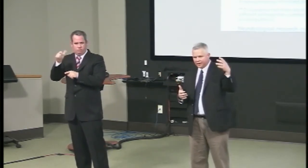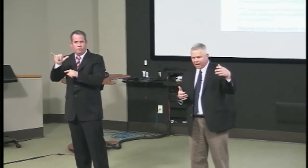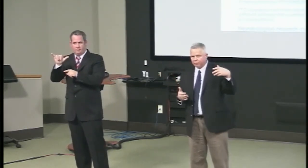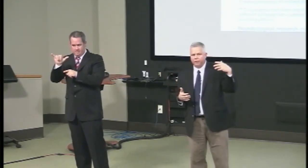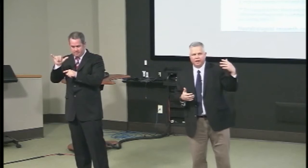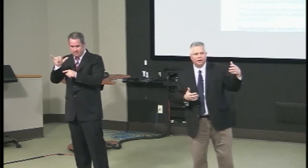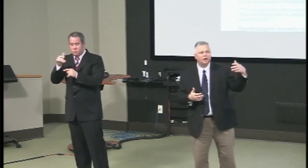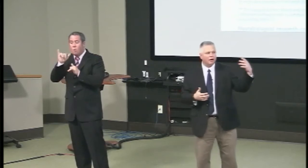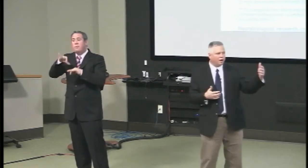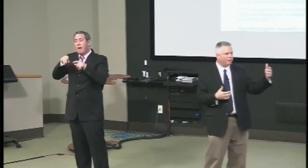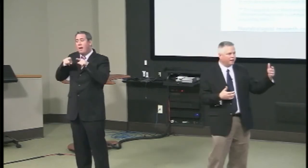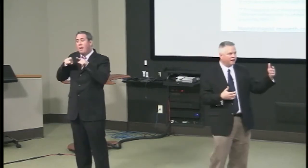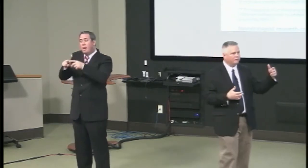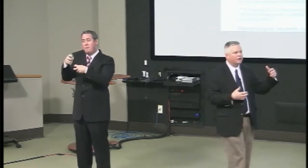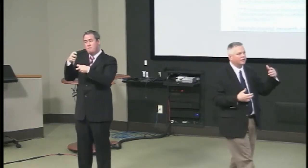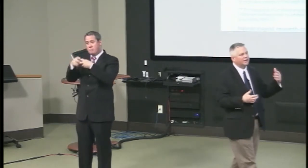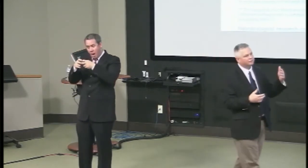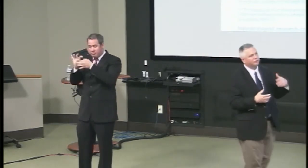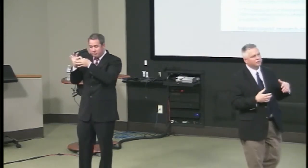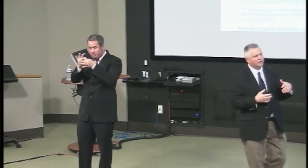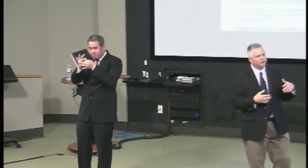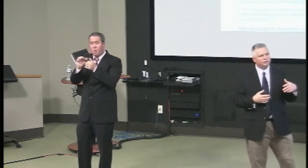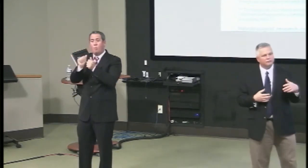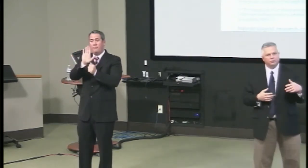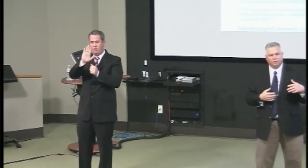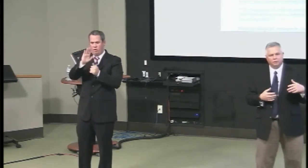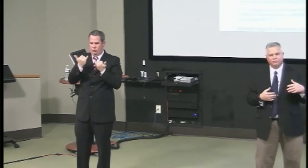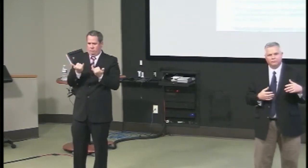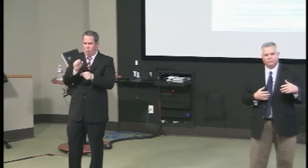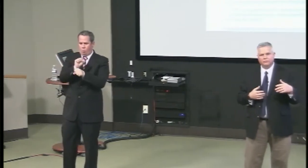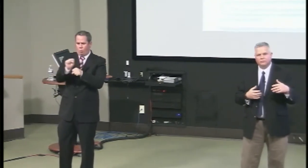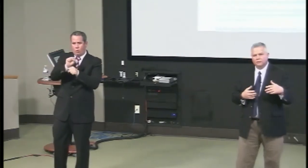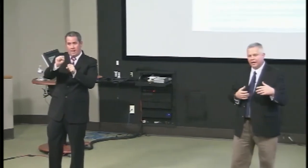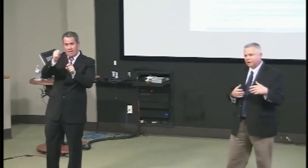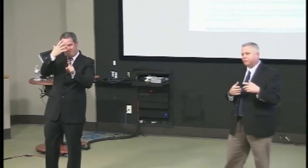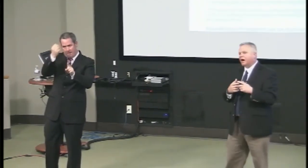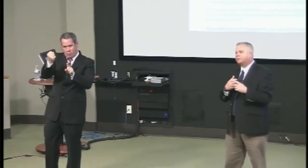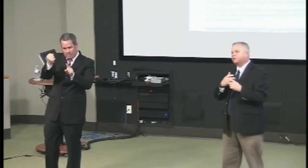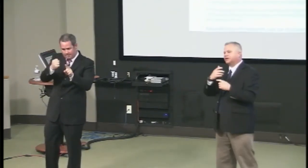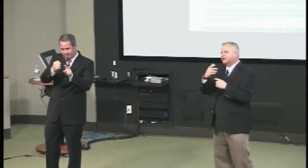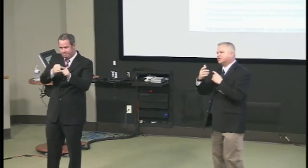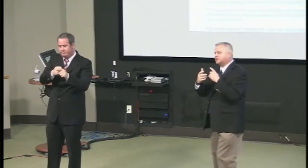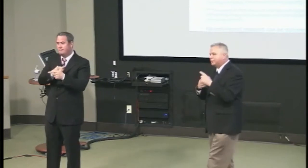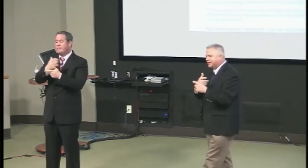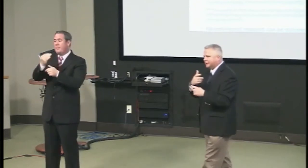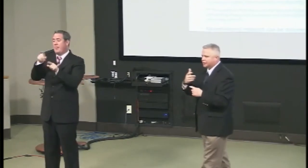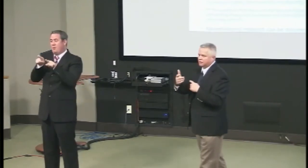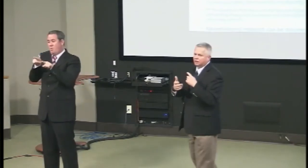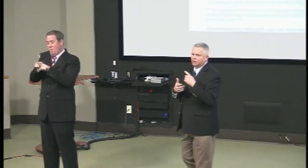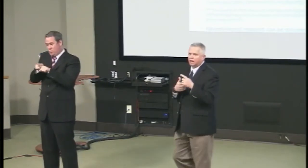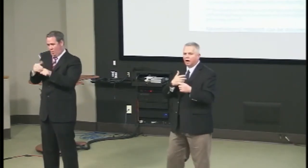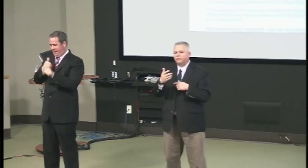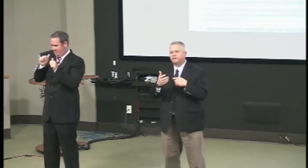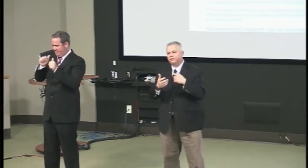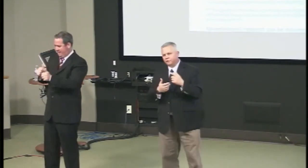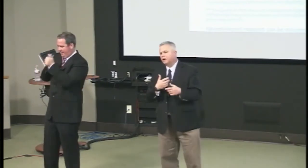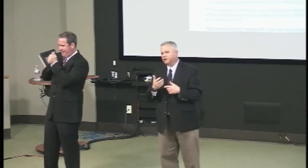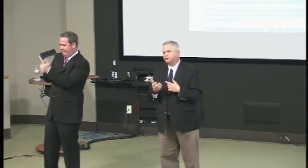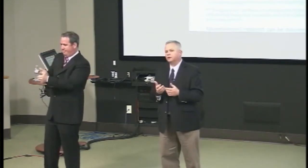things and operating upon them in a phonological form. And problems in speed